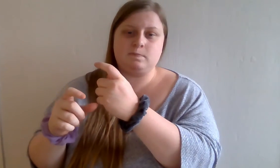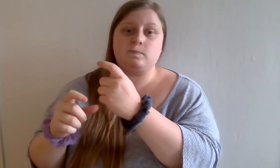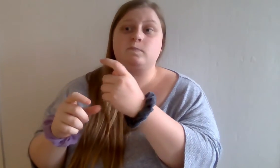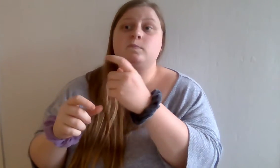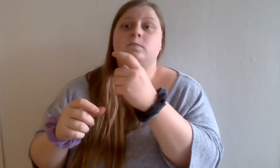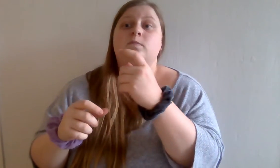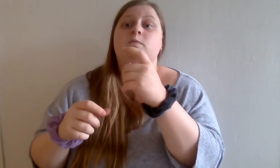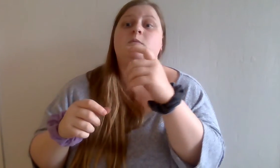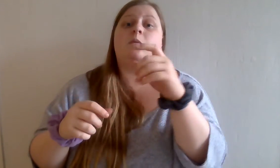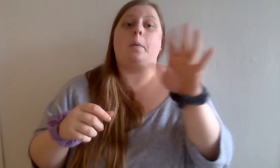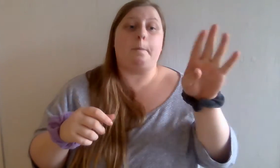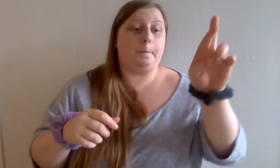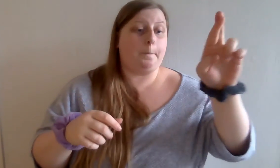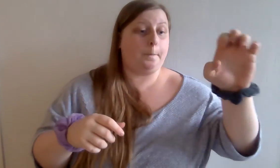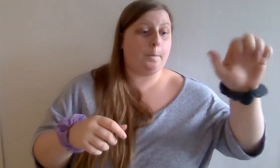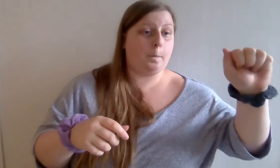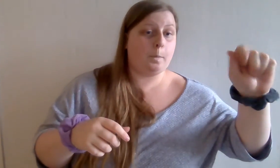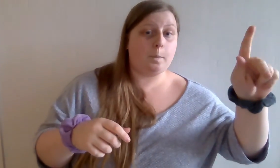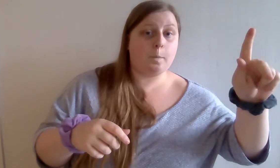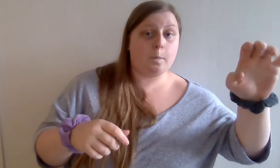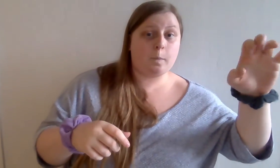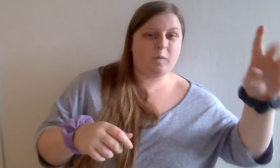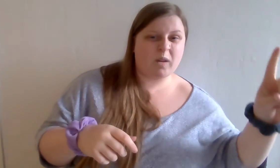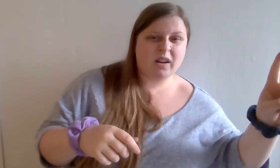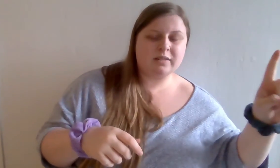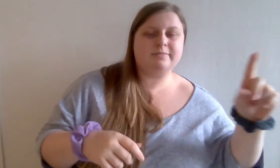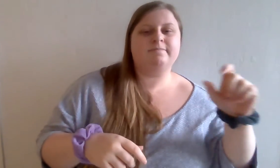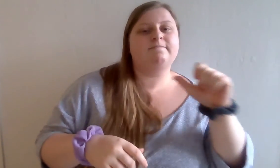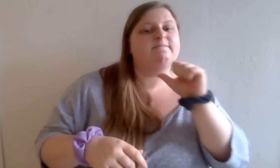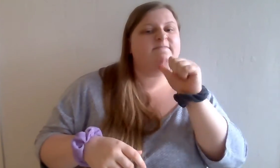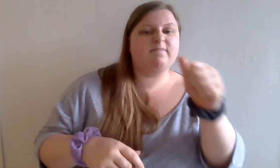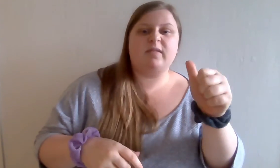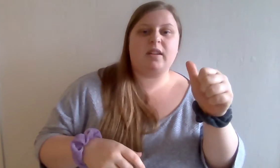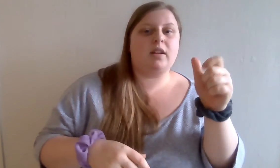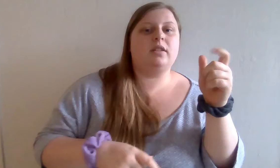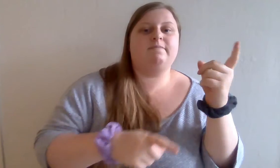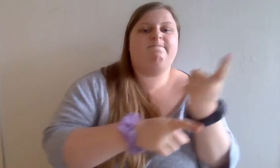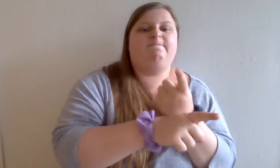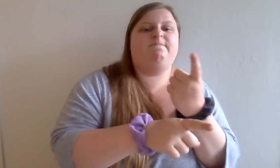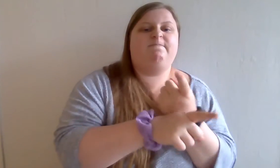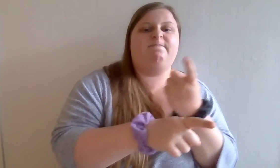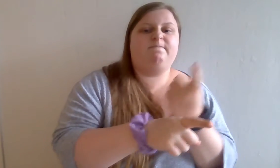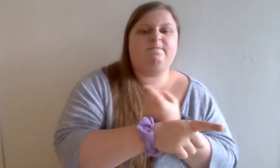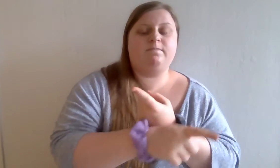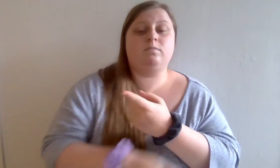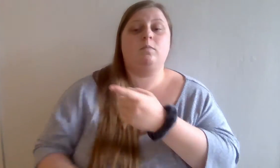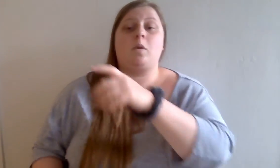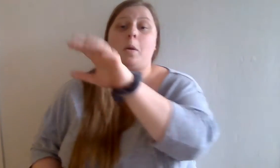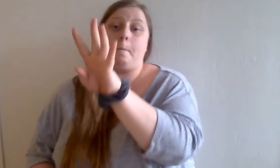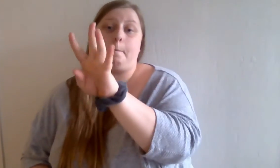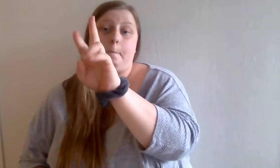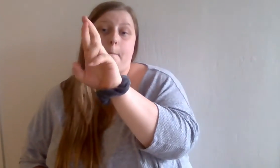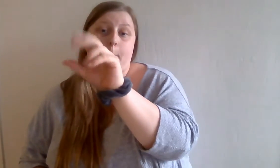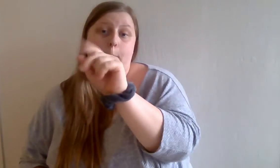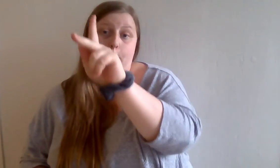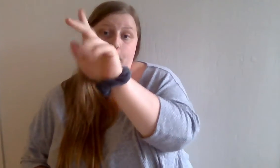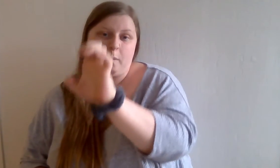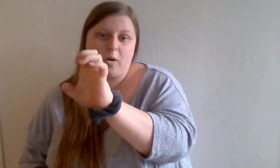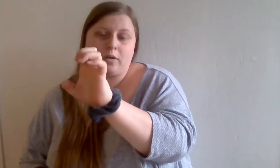which made the utterance more complex. It did not change the sentence structure.